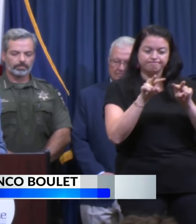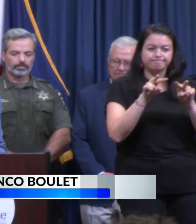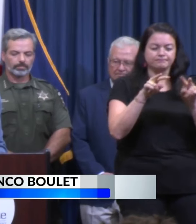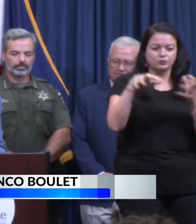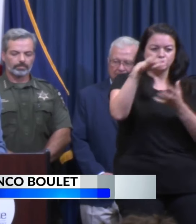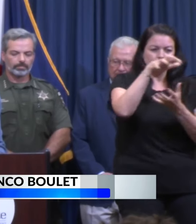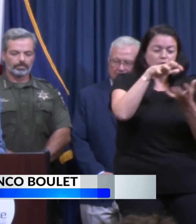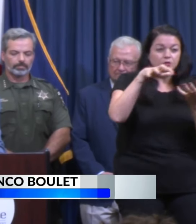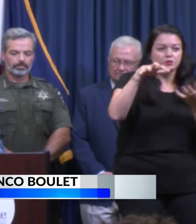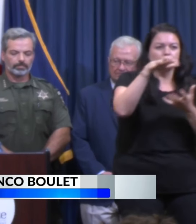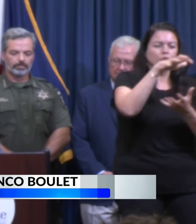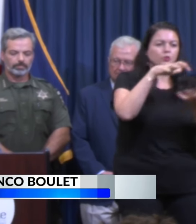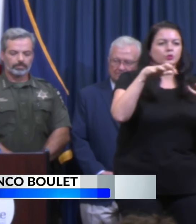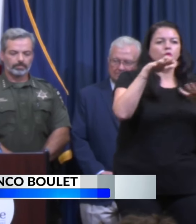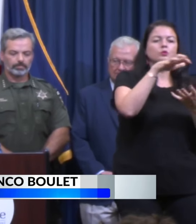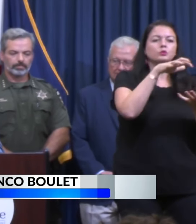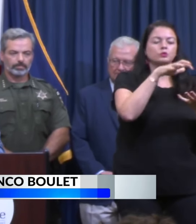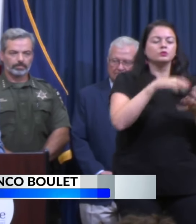action.